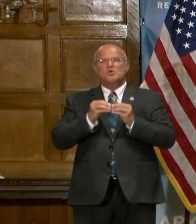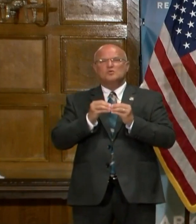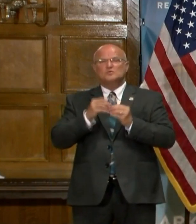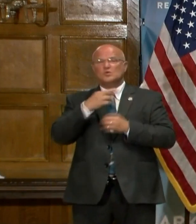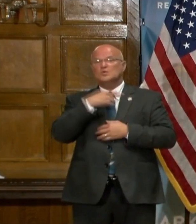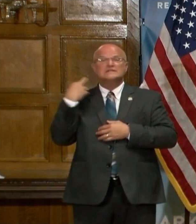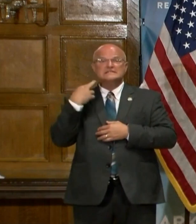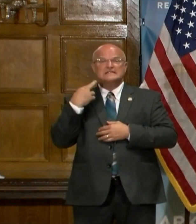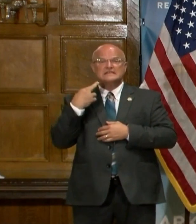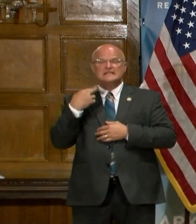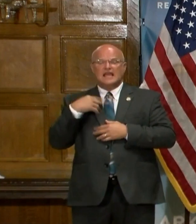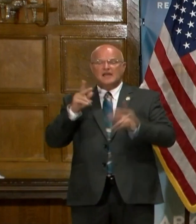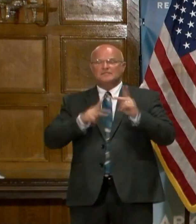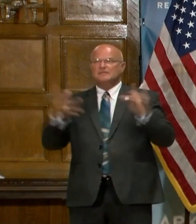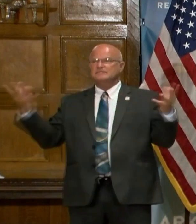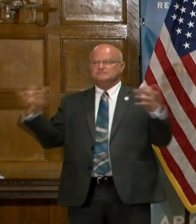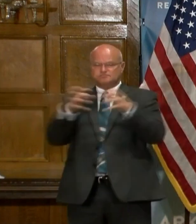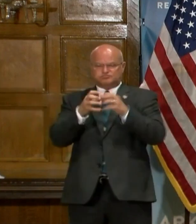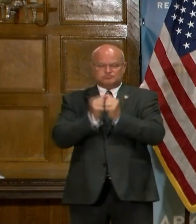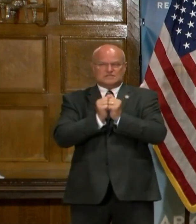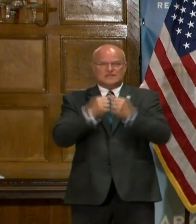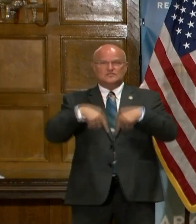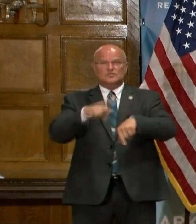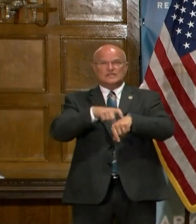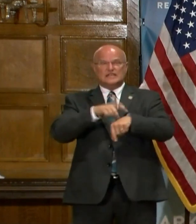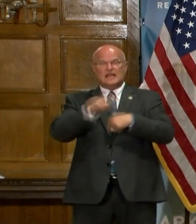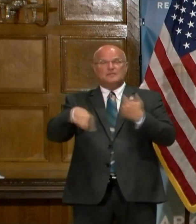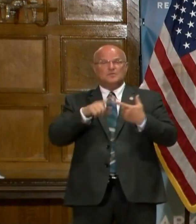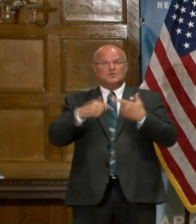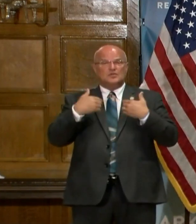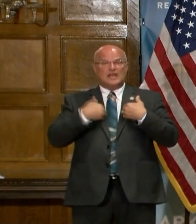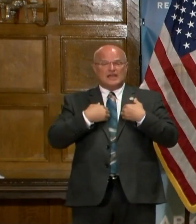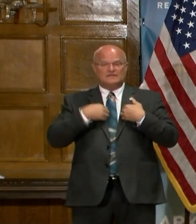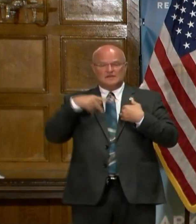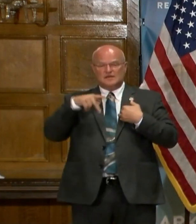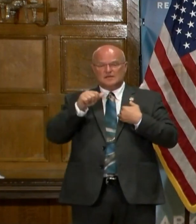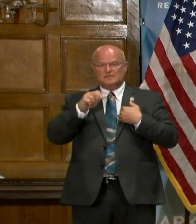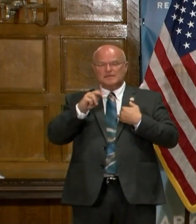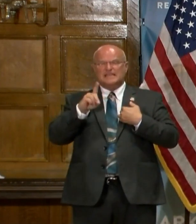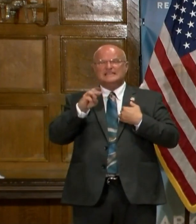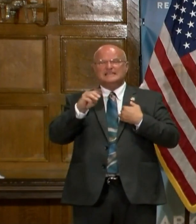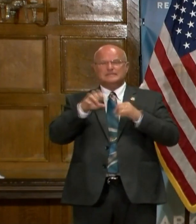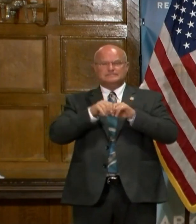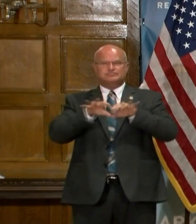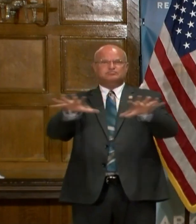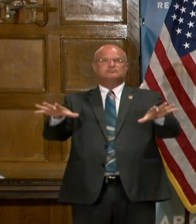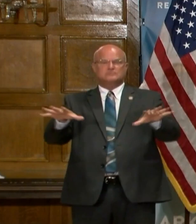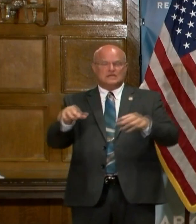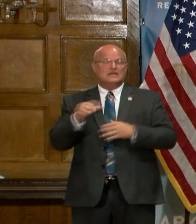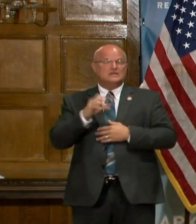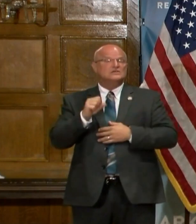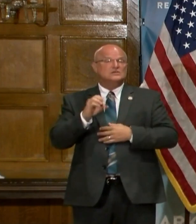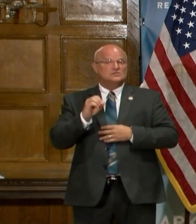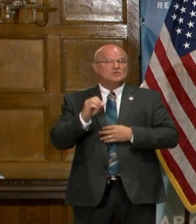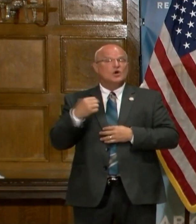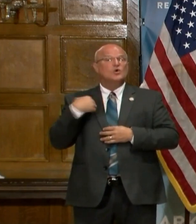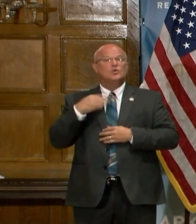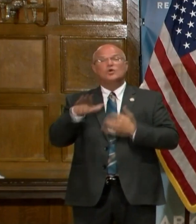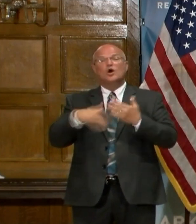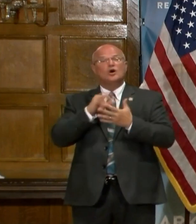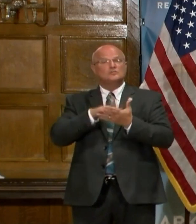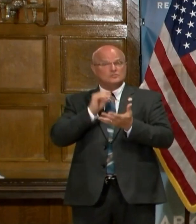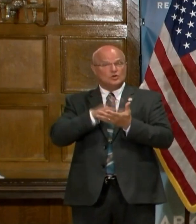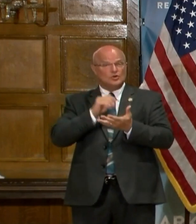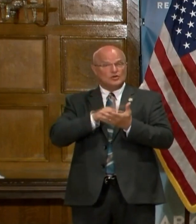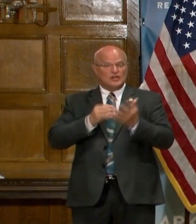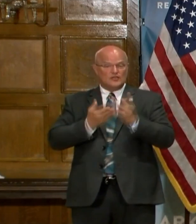more risky to bring people together during a time when you have a pandemic. And so we are all